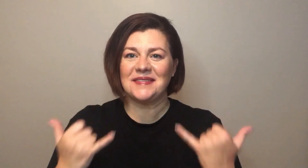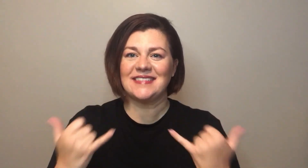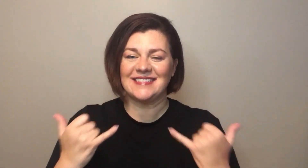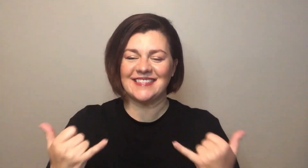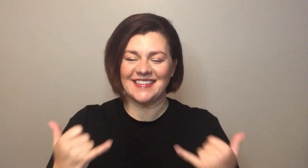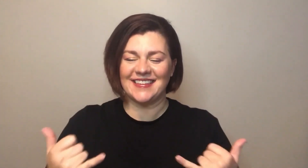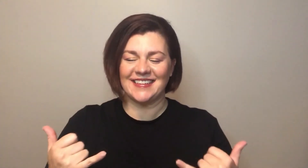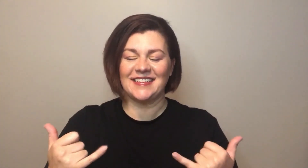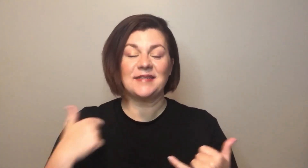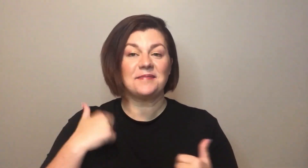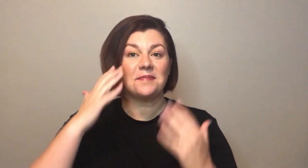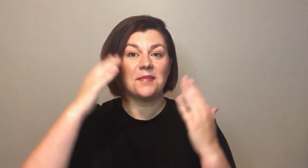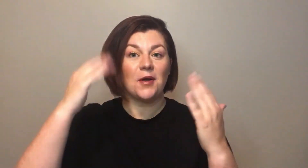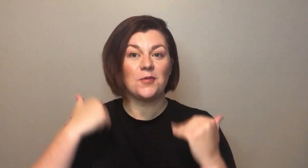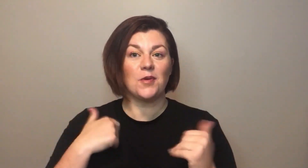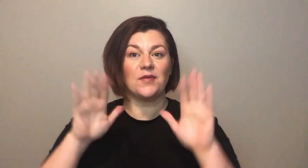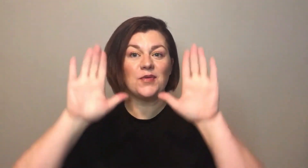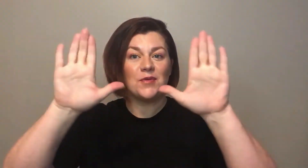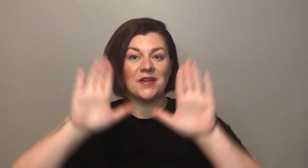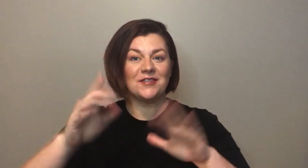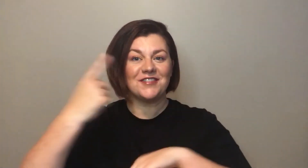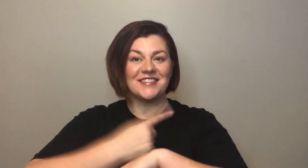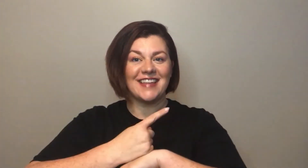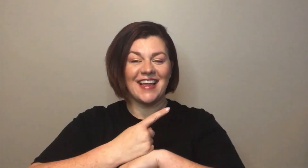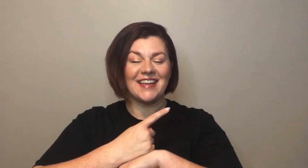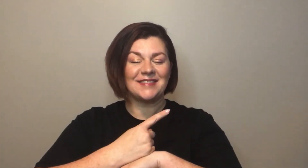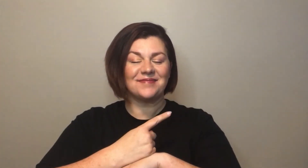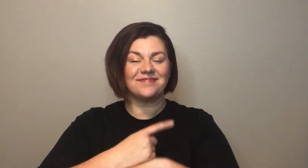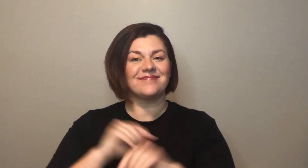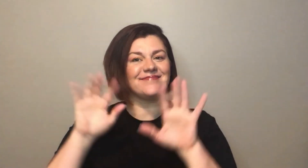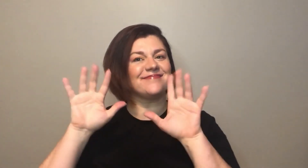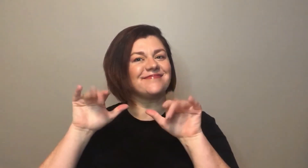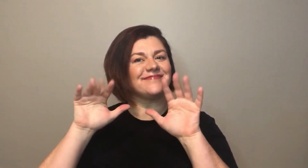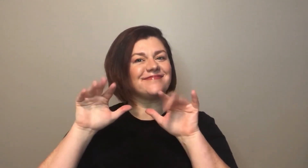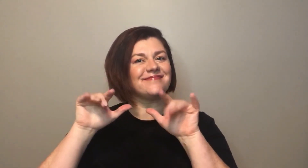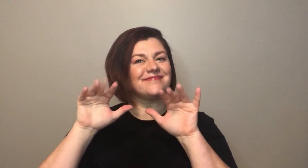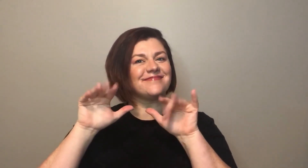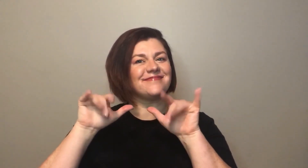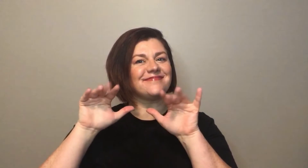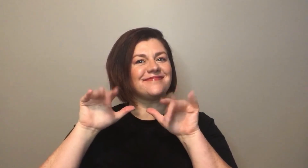guys. Thank you so much for coming today, and I hope you have such a wonderful day. Bye.